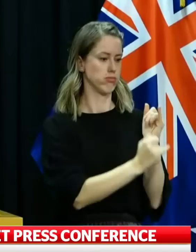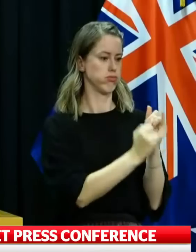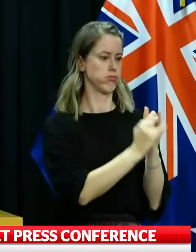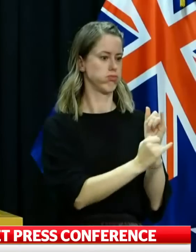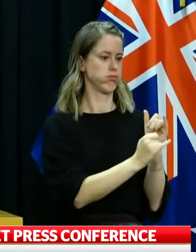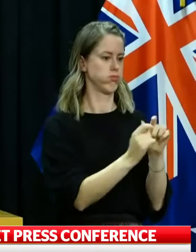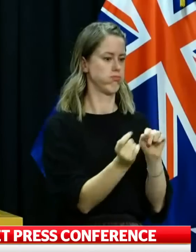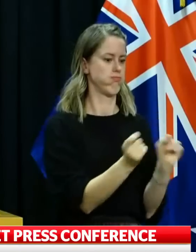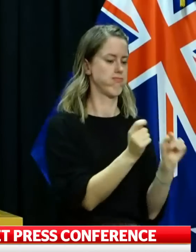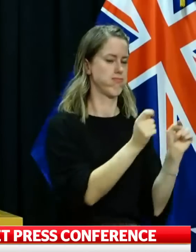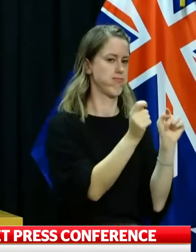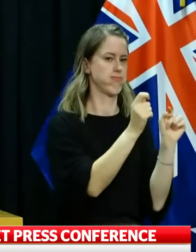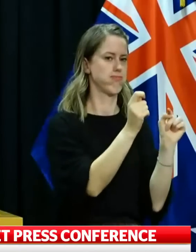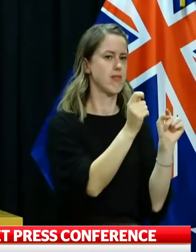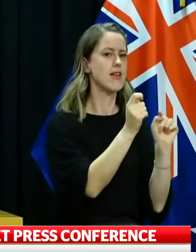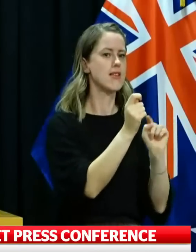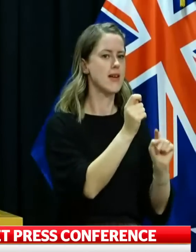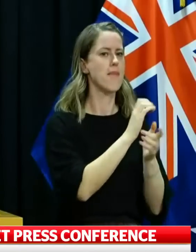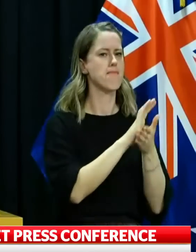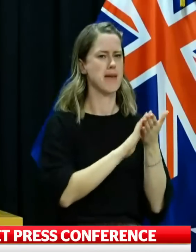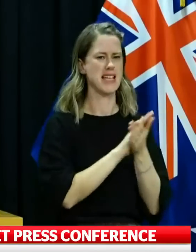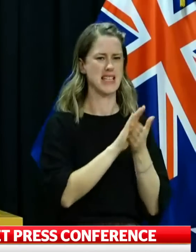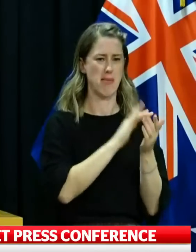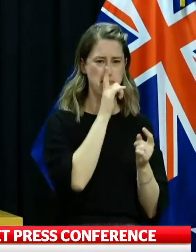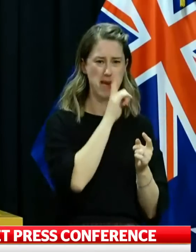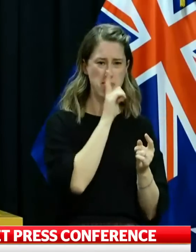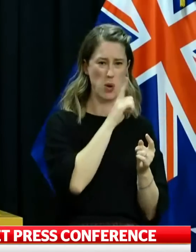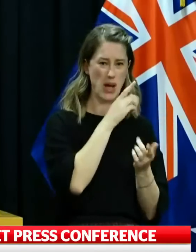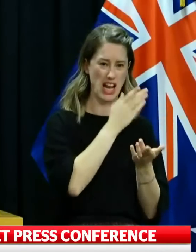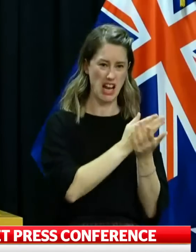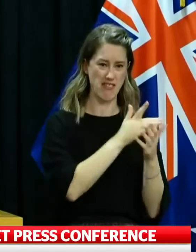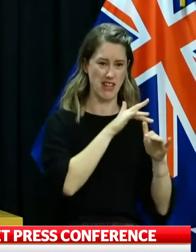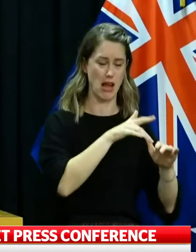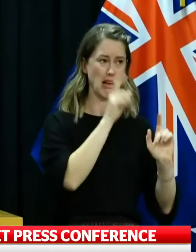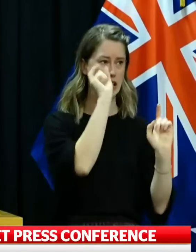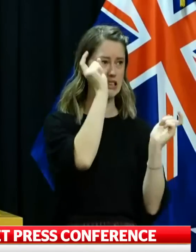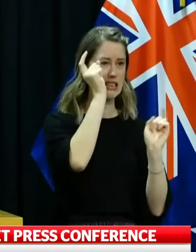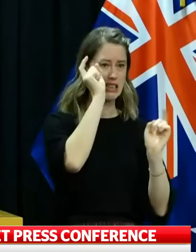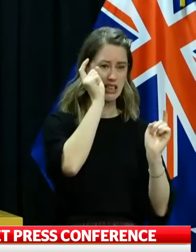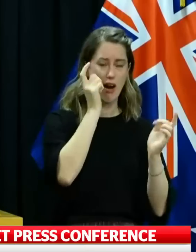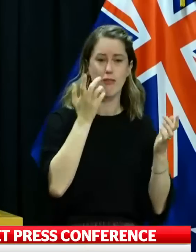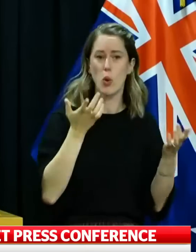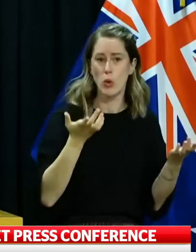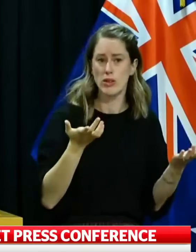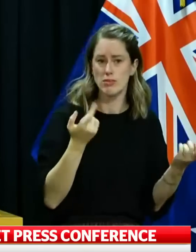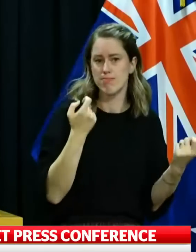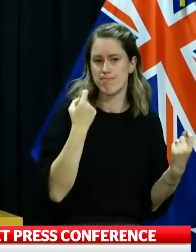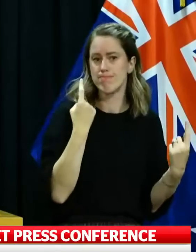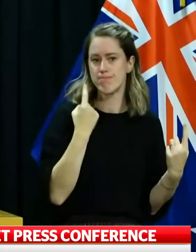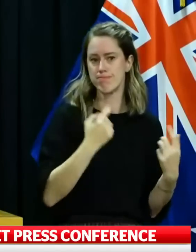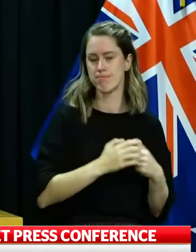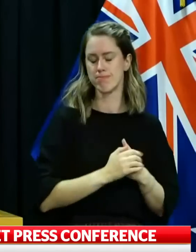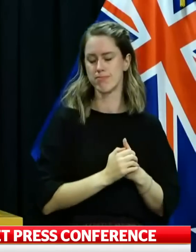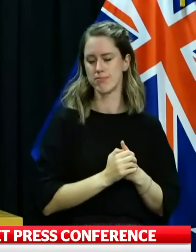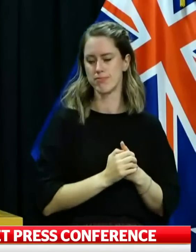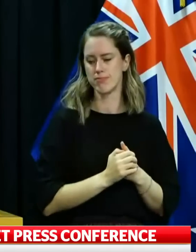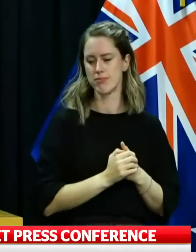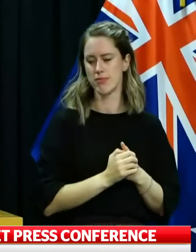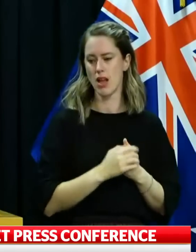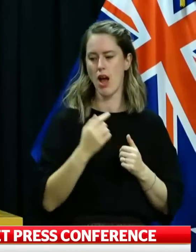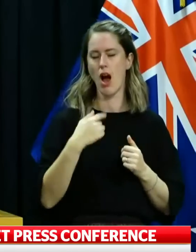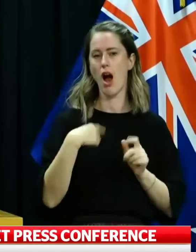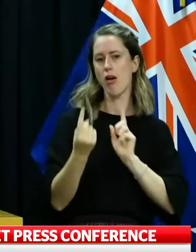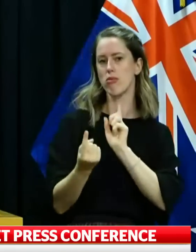causing, understandably, huge anxiety for the communities where it's occurring. Well, my pushback